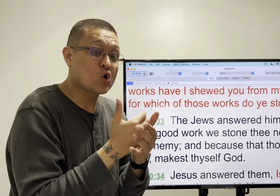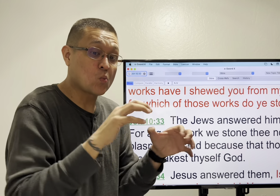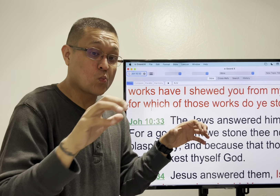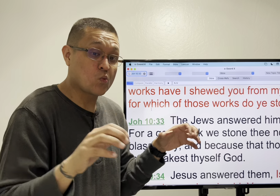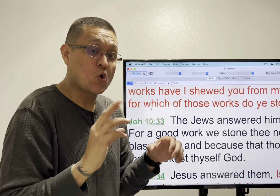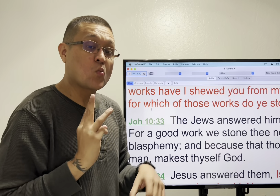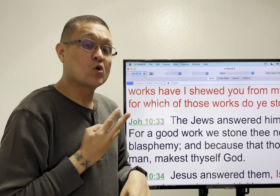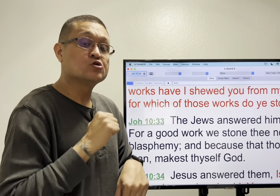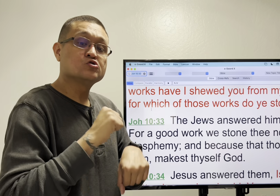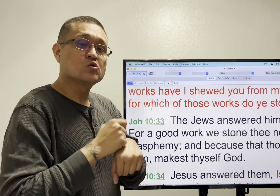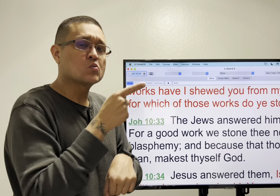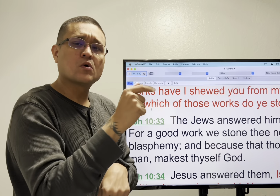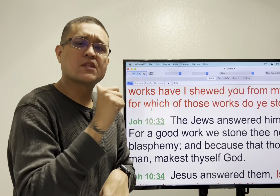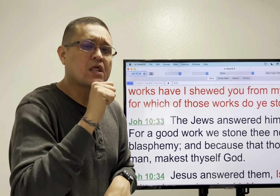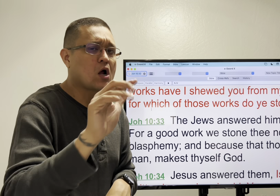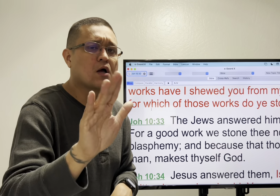saying, for a good work we stone thee not,